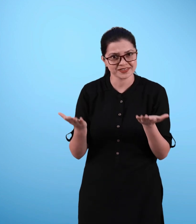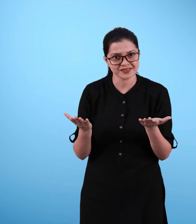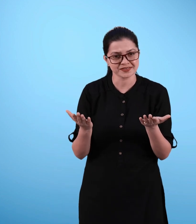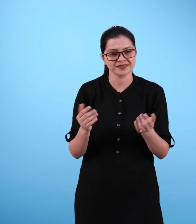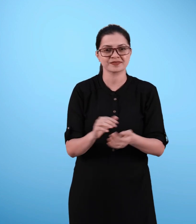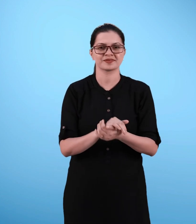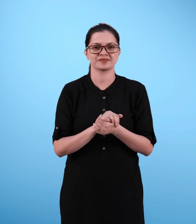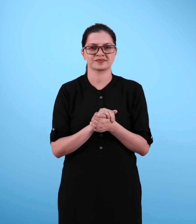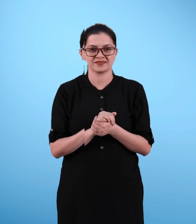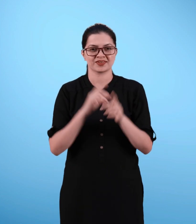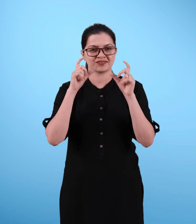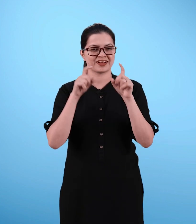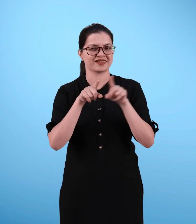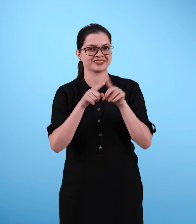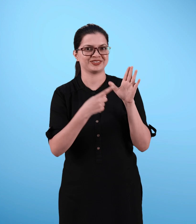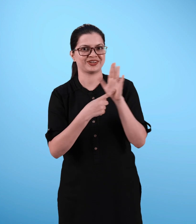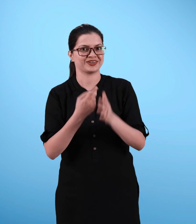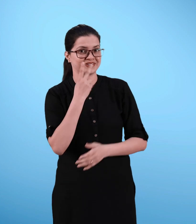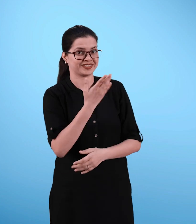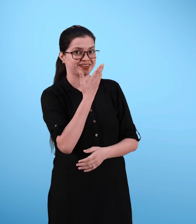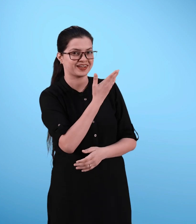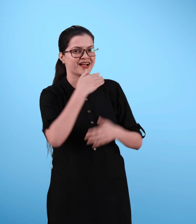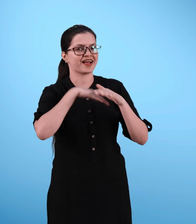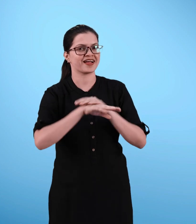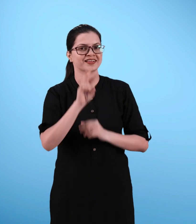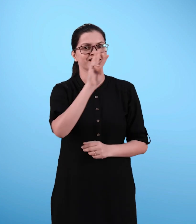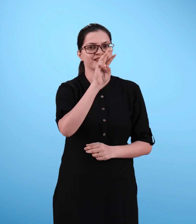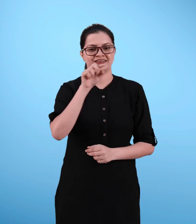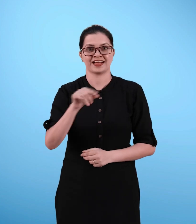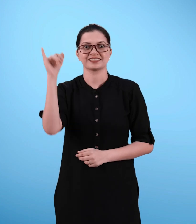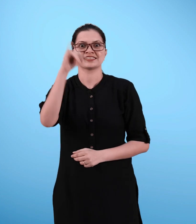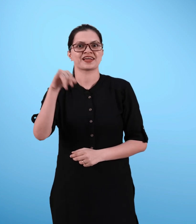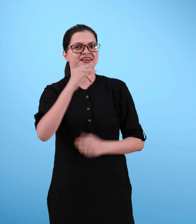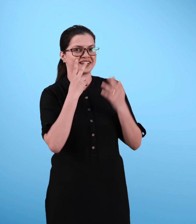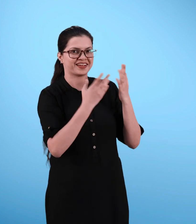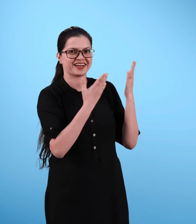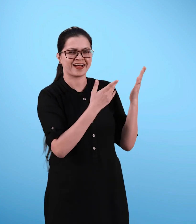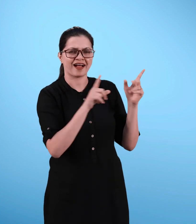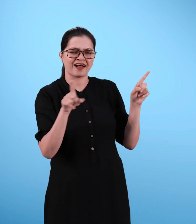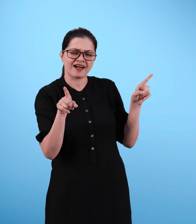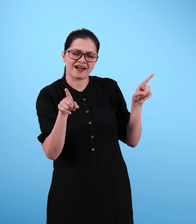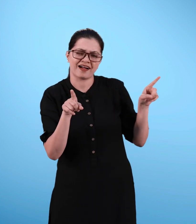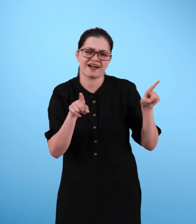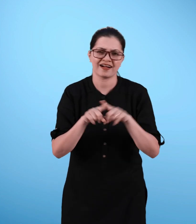Start. It looks like a field covered with snow, as shown in figure